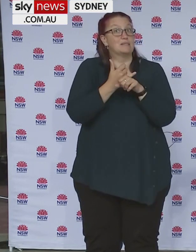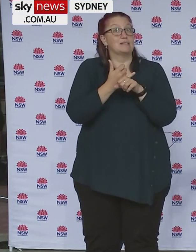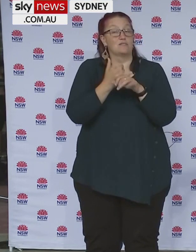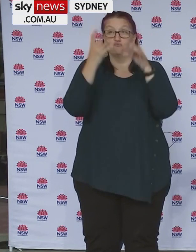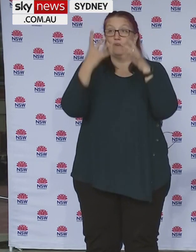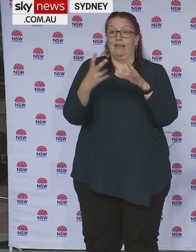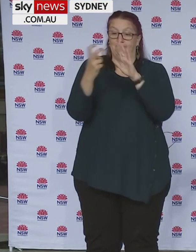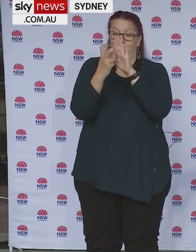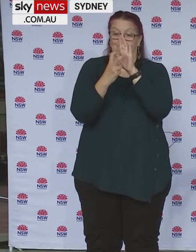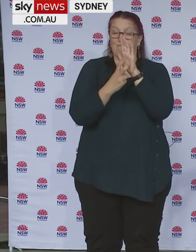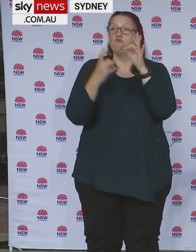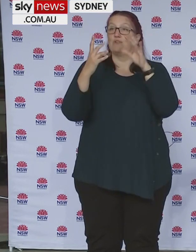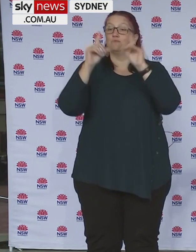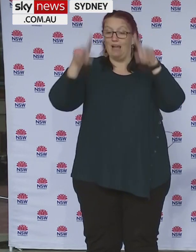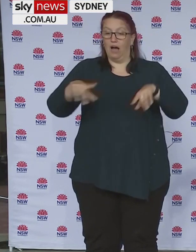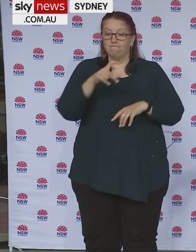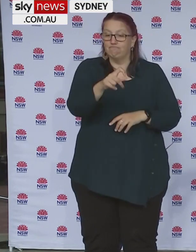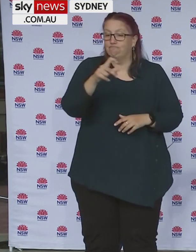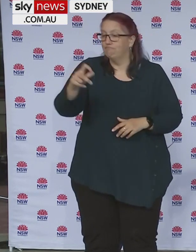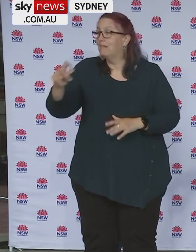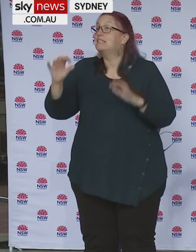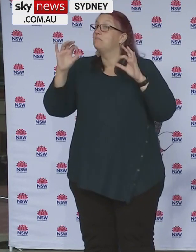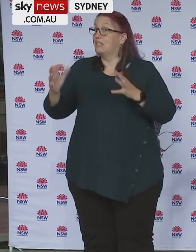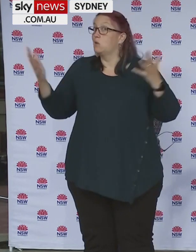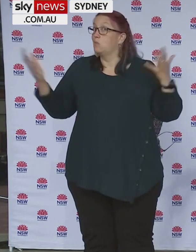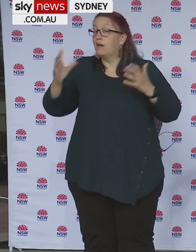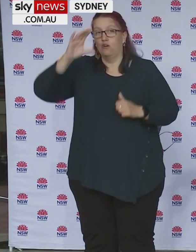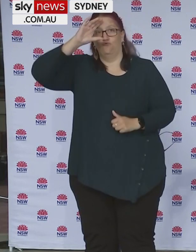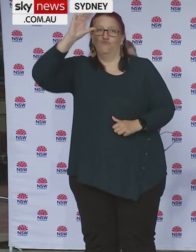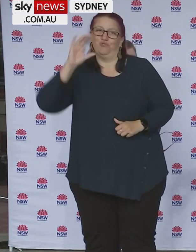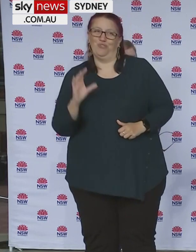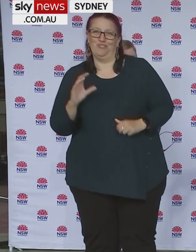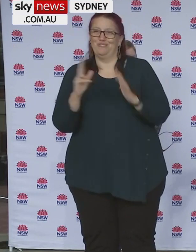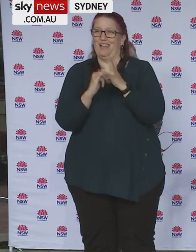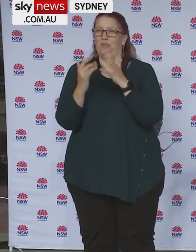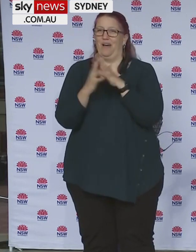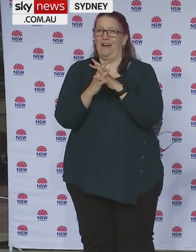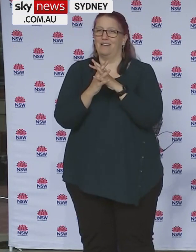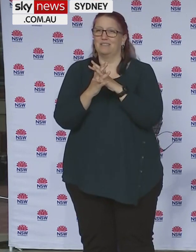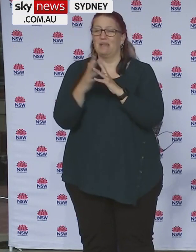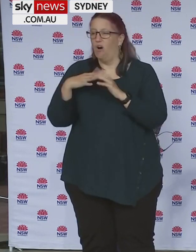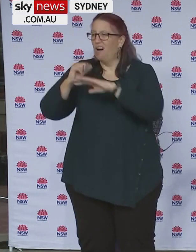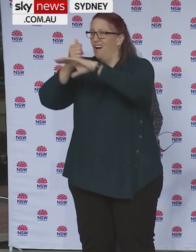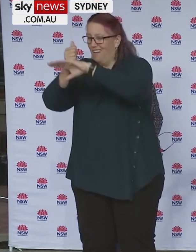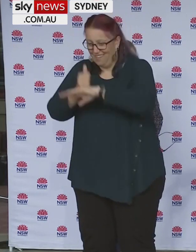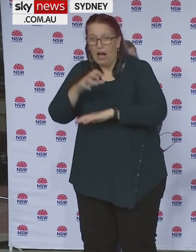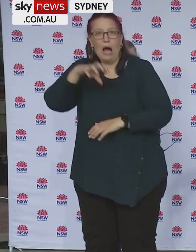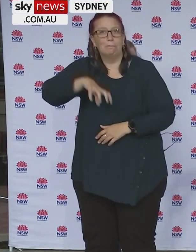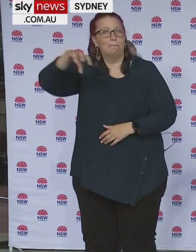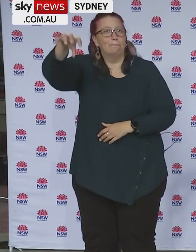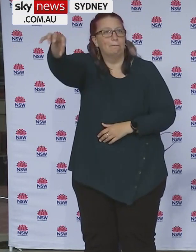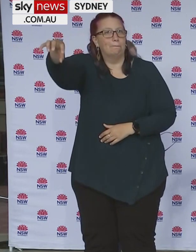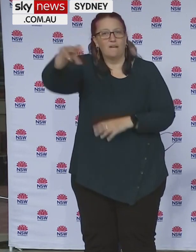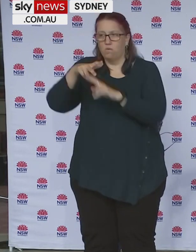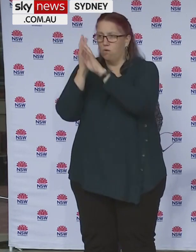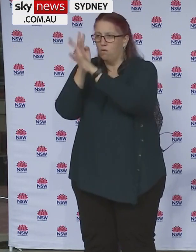Health site. In areas where there's limited rural and remote access, that's where we'll be starting the pilot with 22 pharmacies. We know the Pharmacy